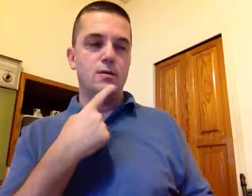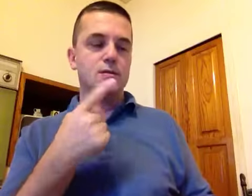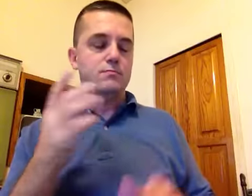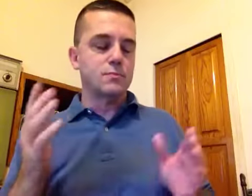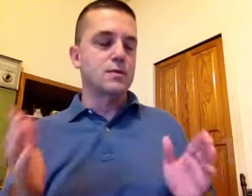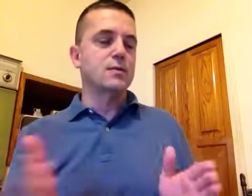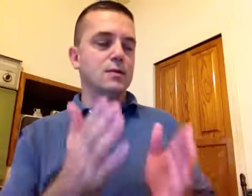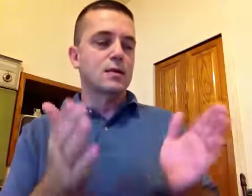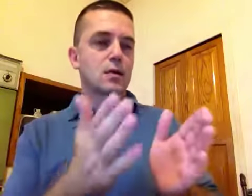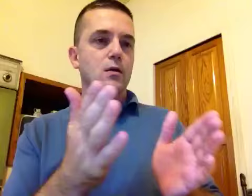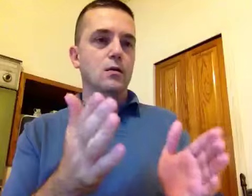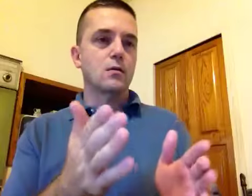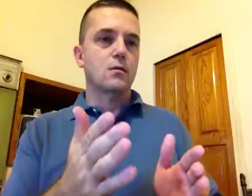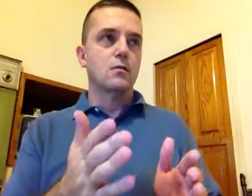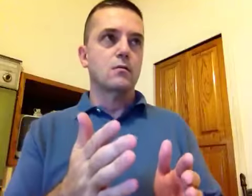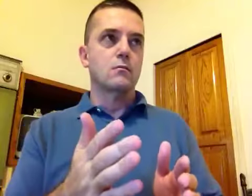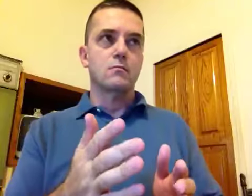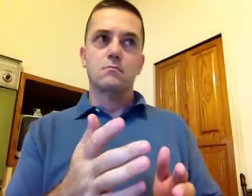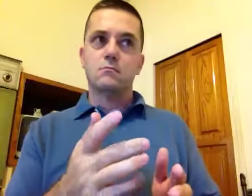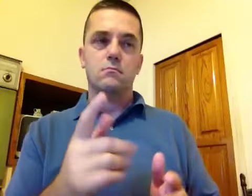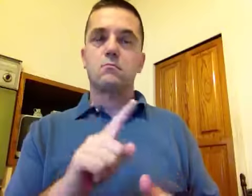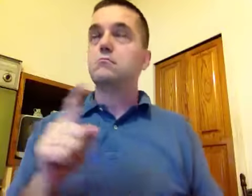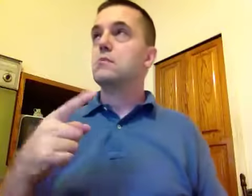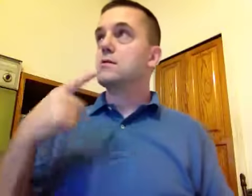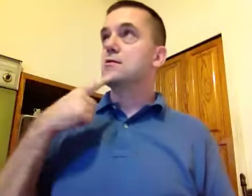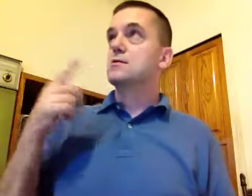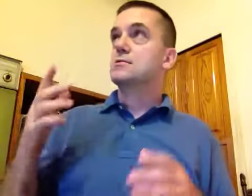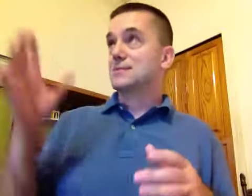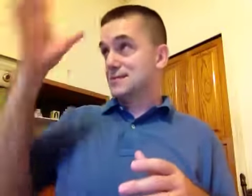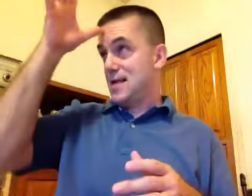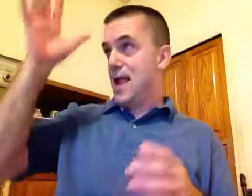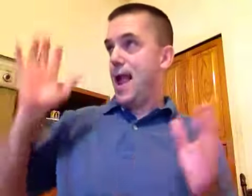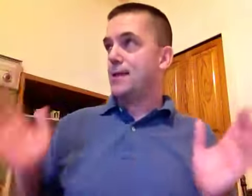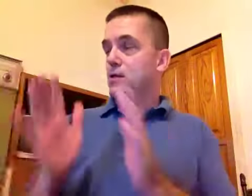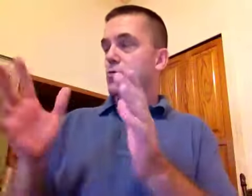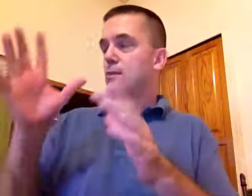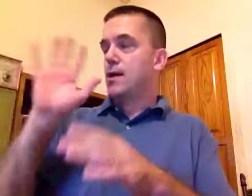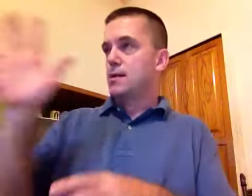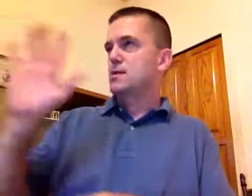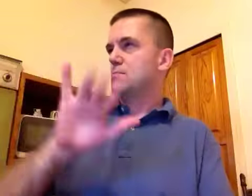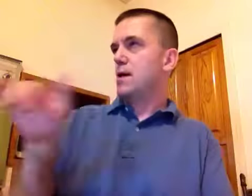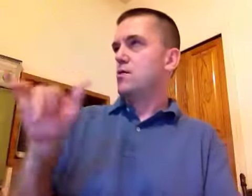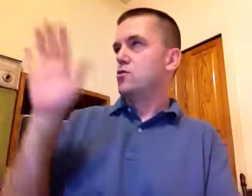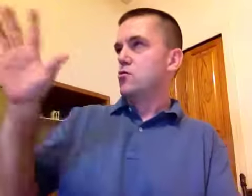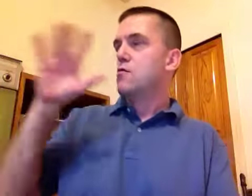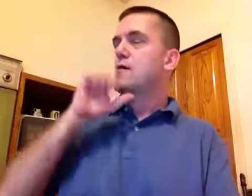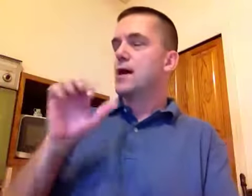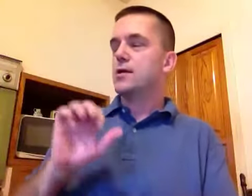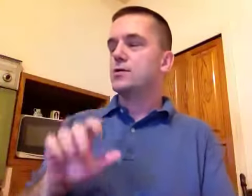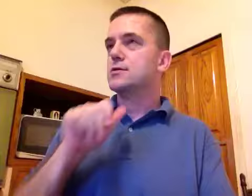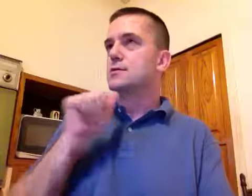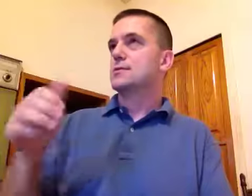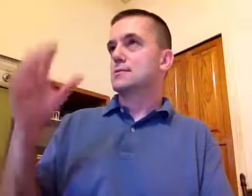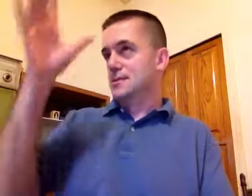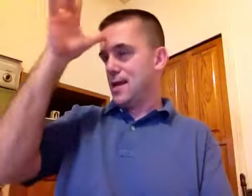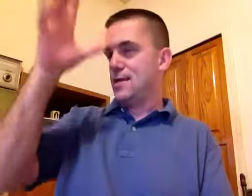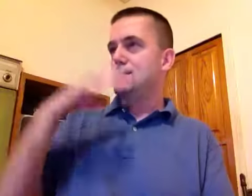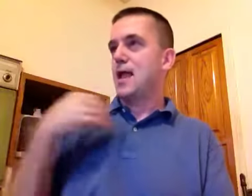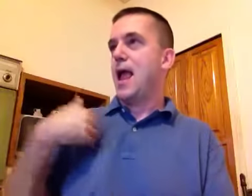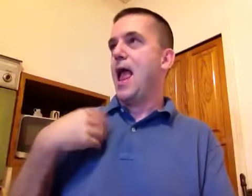His dad is your age, and his dad's worked very hard all his life and doesn't really have anything saved up, and so I